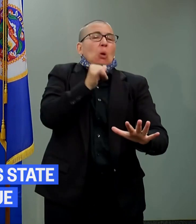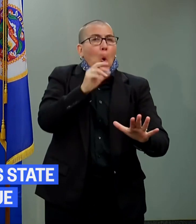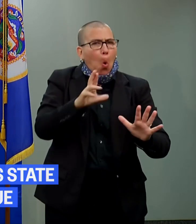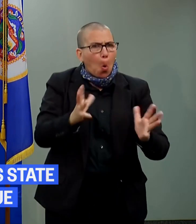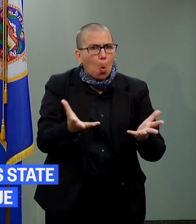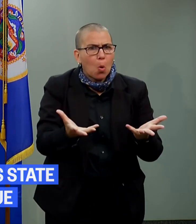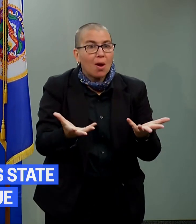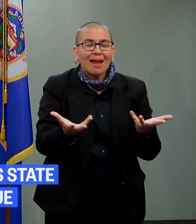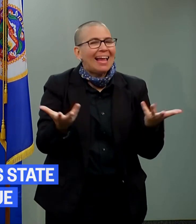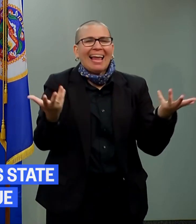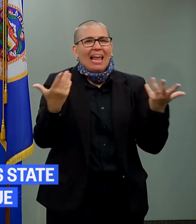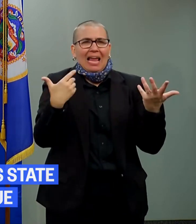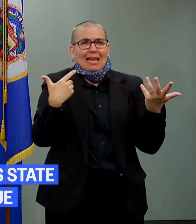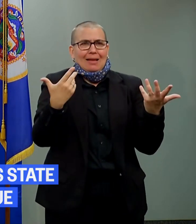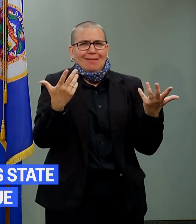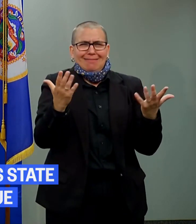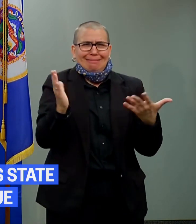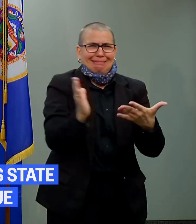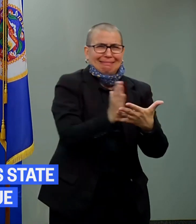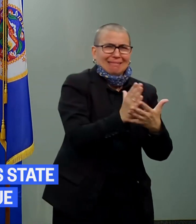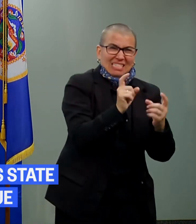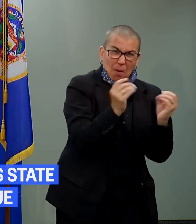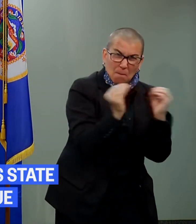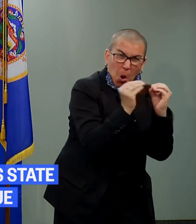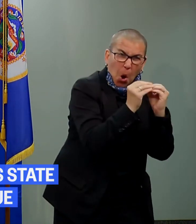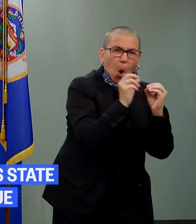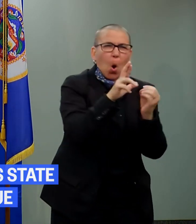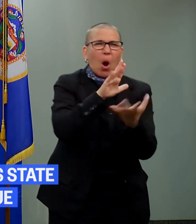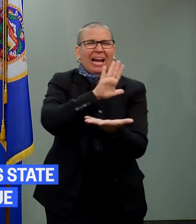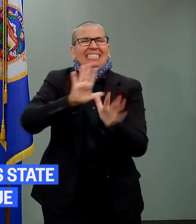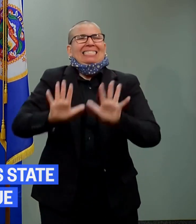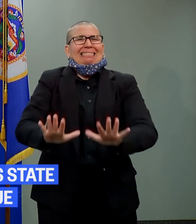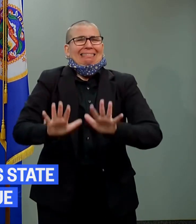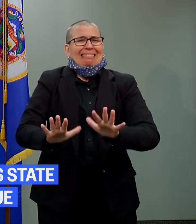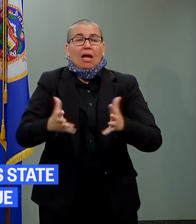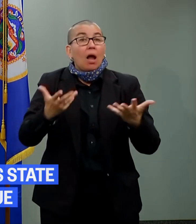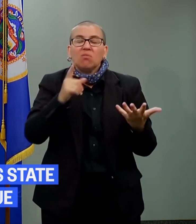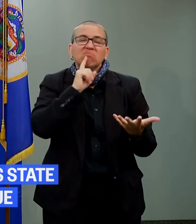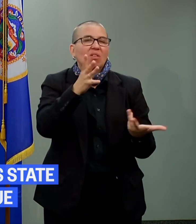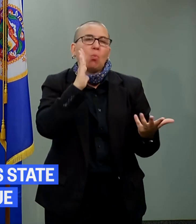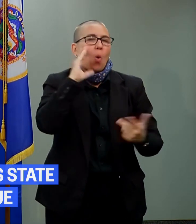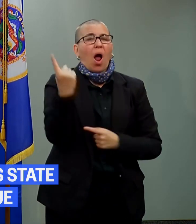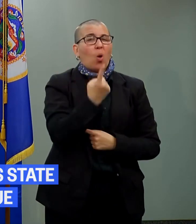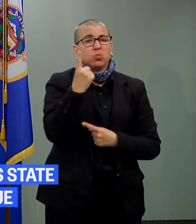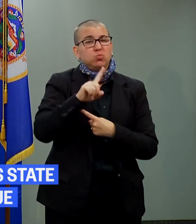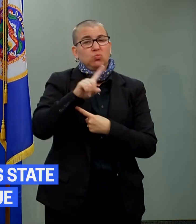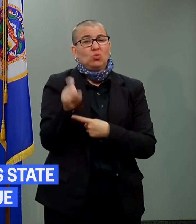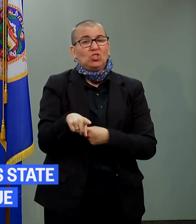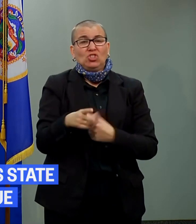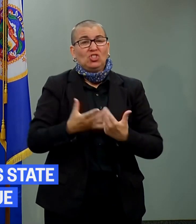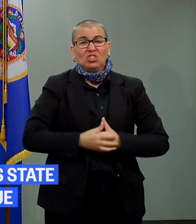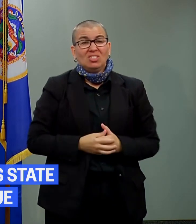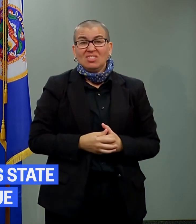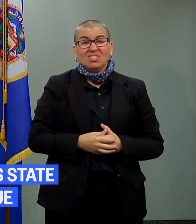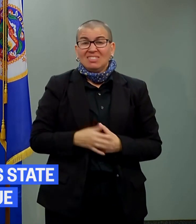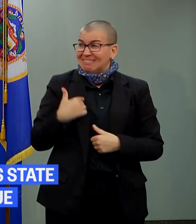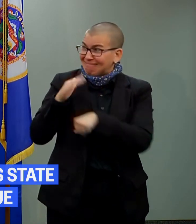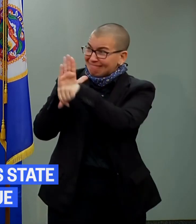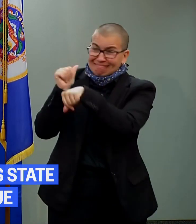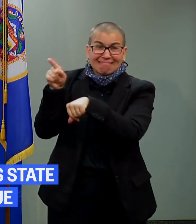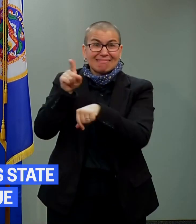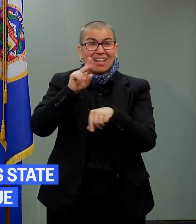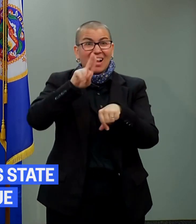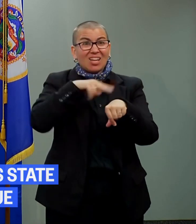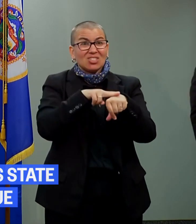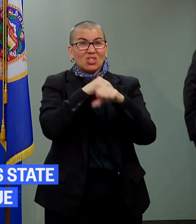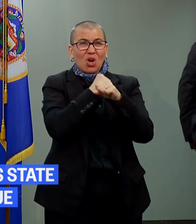saying, is this an excessive use of force that we're seeing? One of the things is logistically to bring them there. I think on the timing we understood.